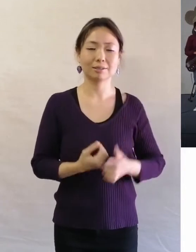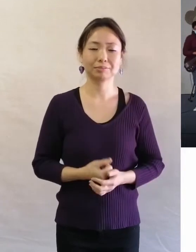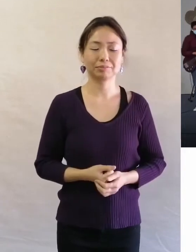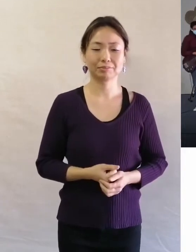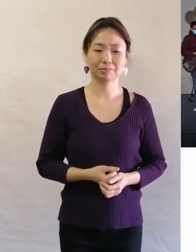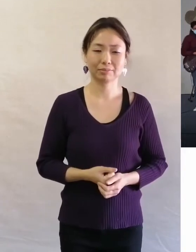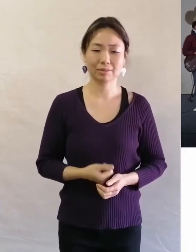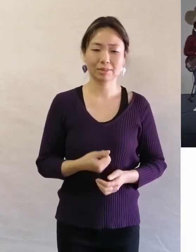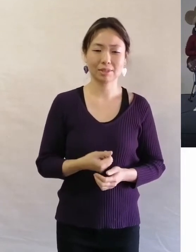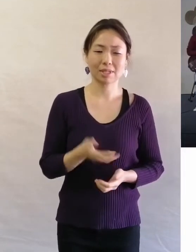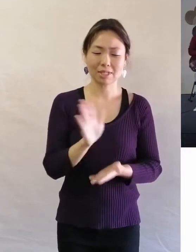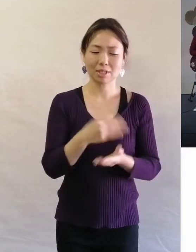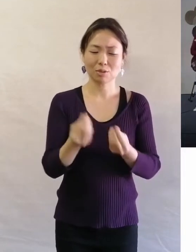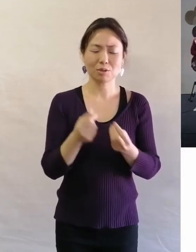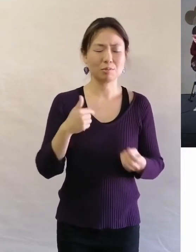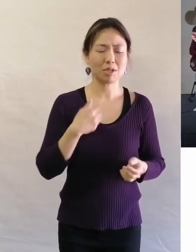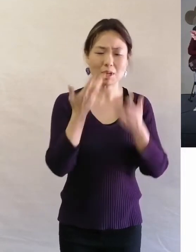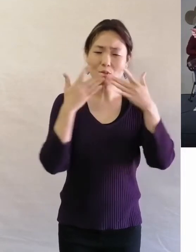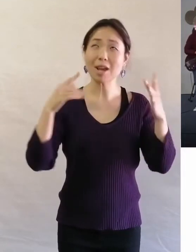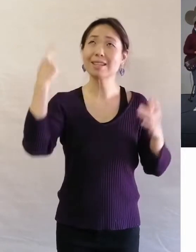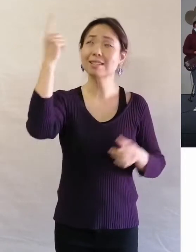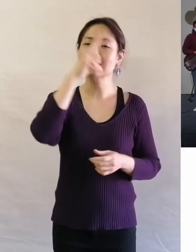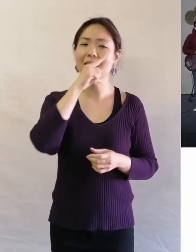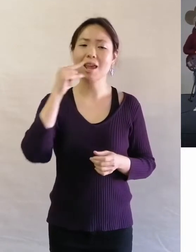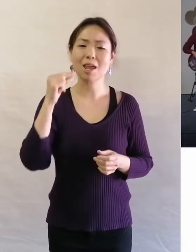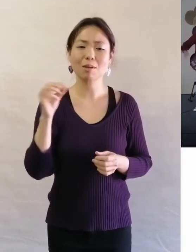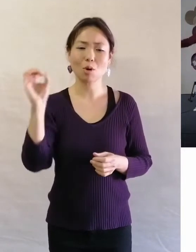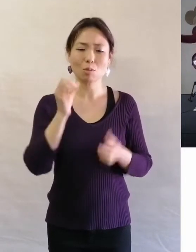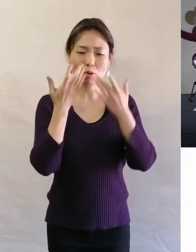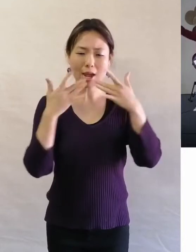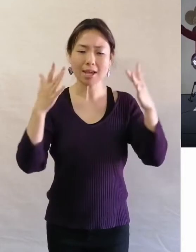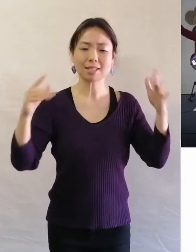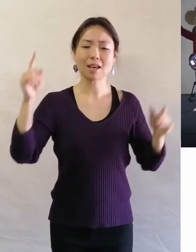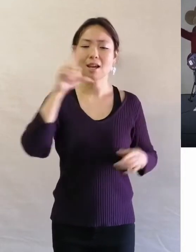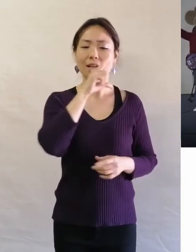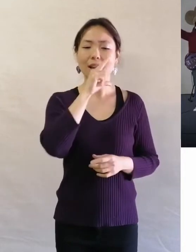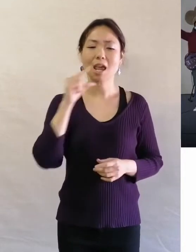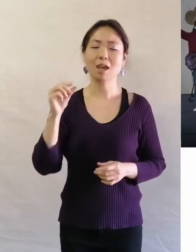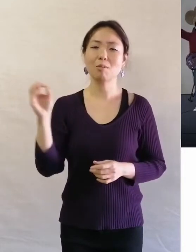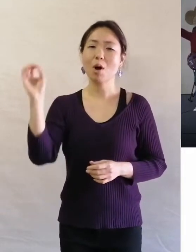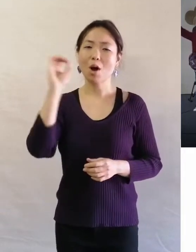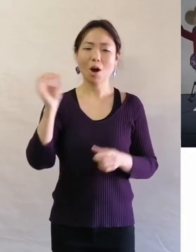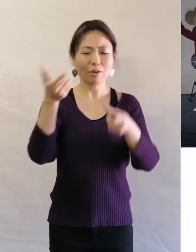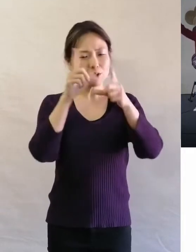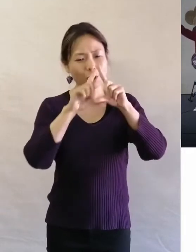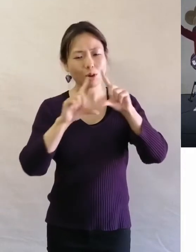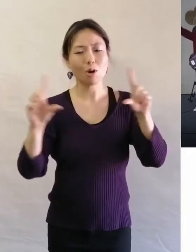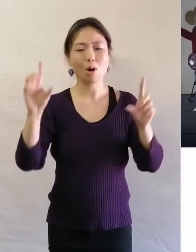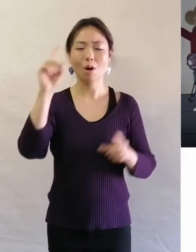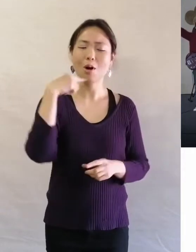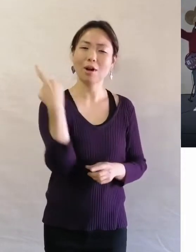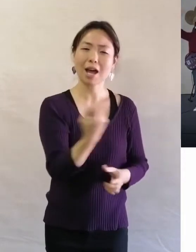God. Sing with me, oh praise the name, oh praise the name of